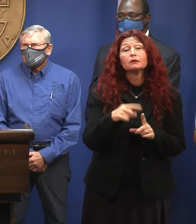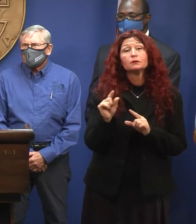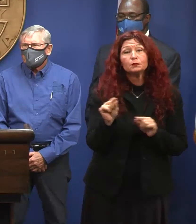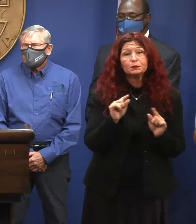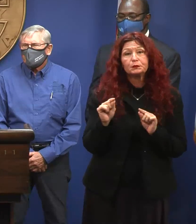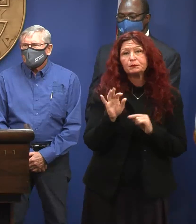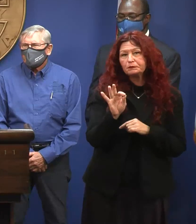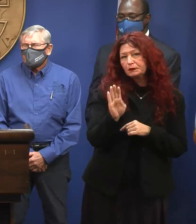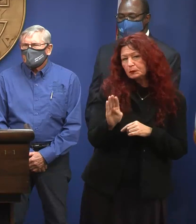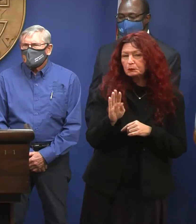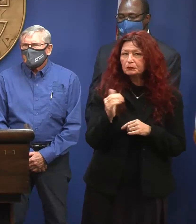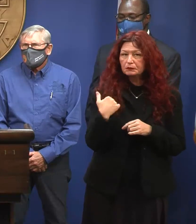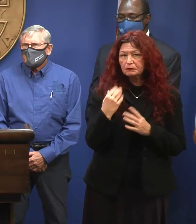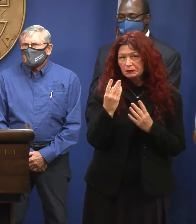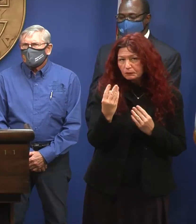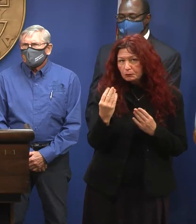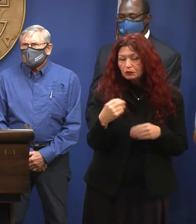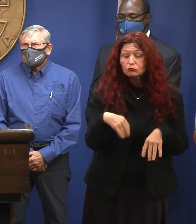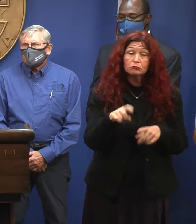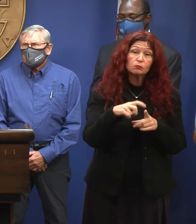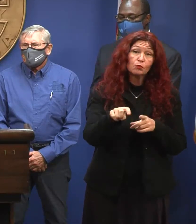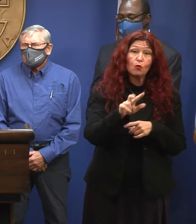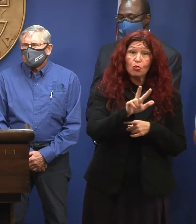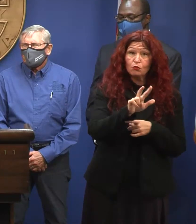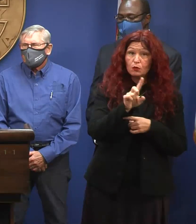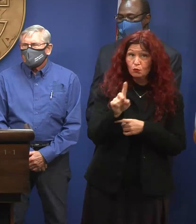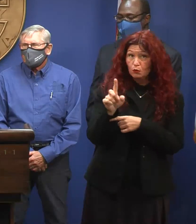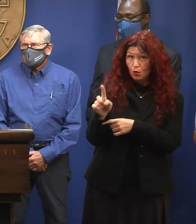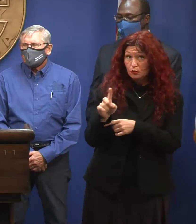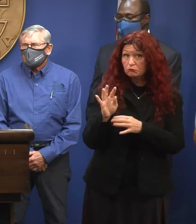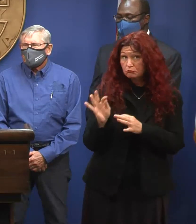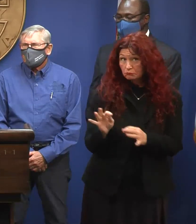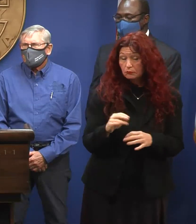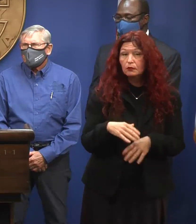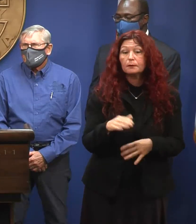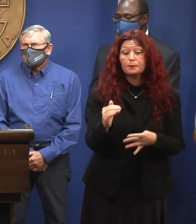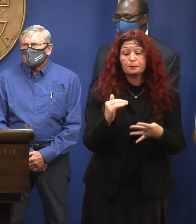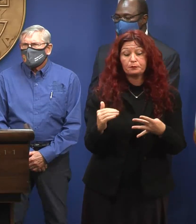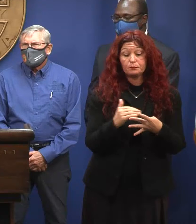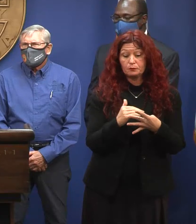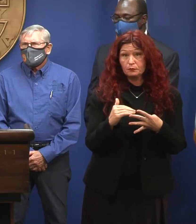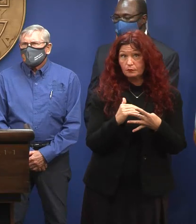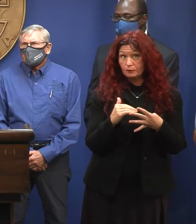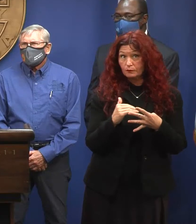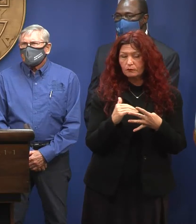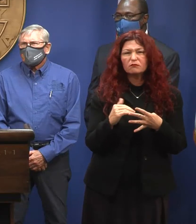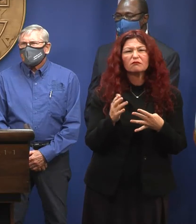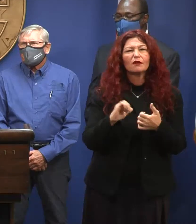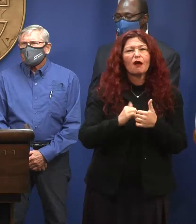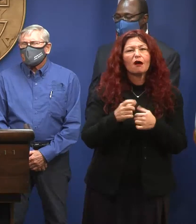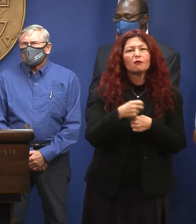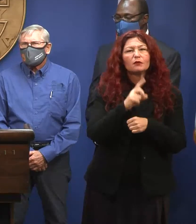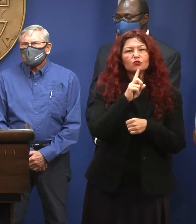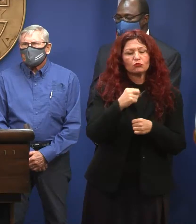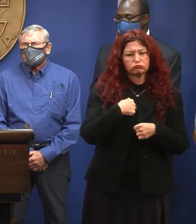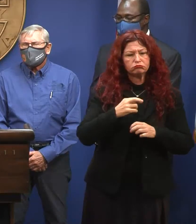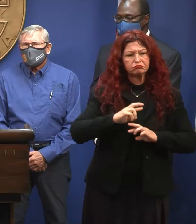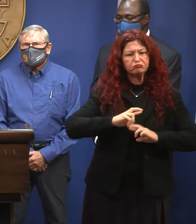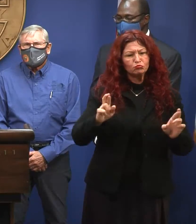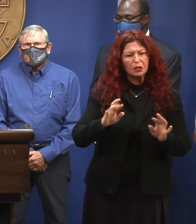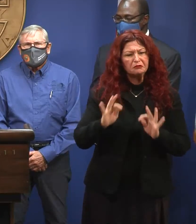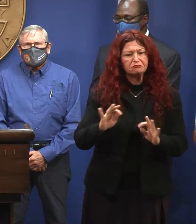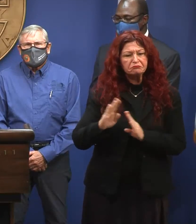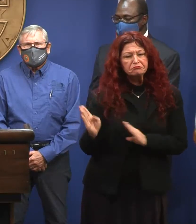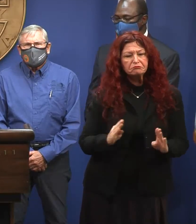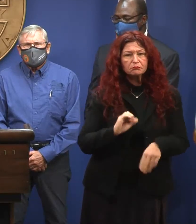Facebook. Call 311. Second, what do you need to be storm ready? So by now, every